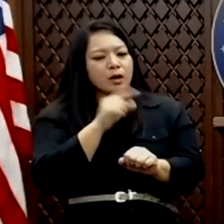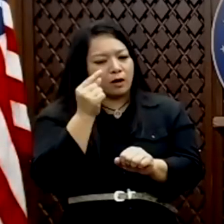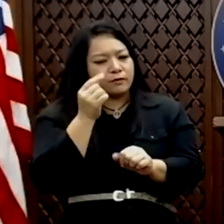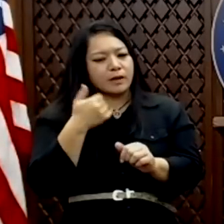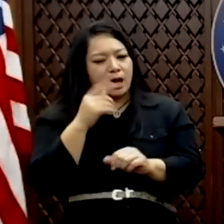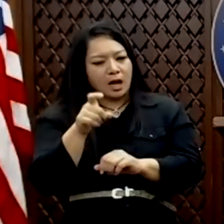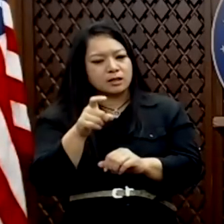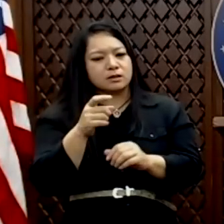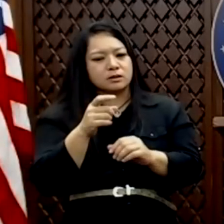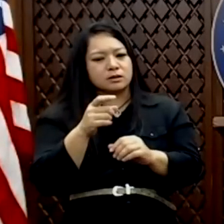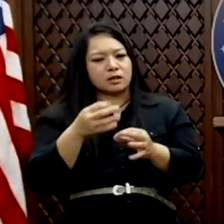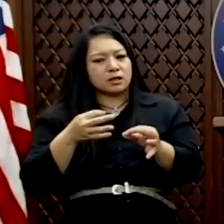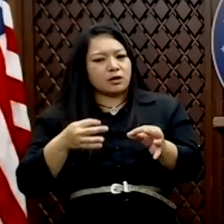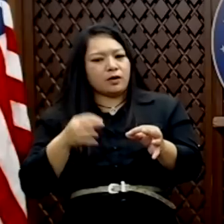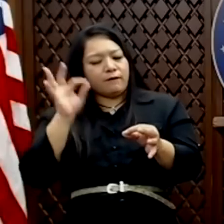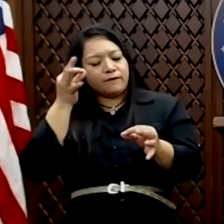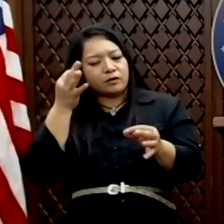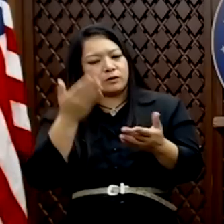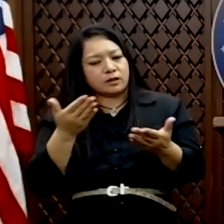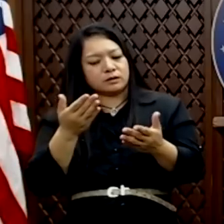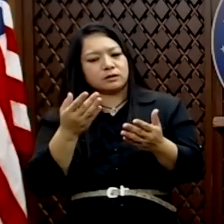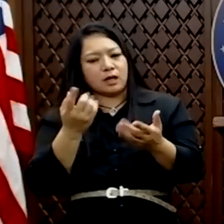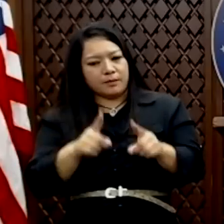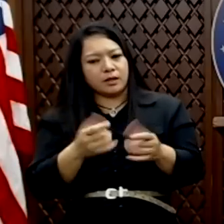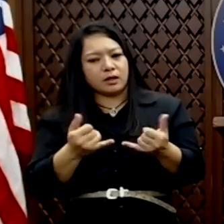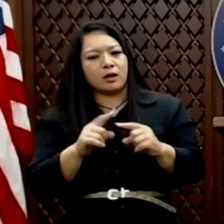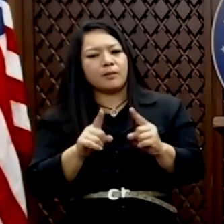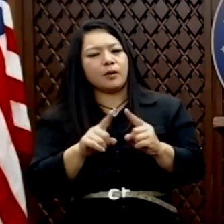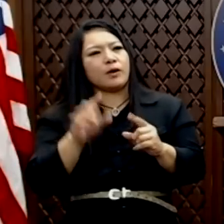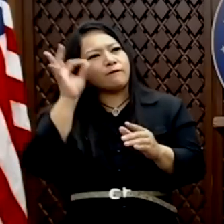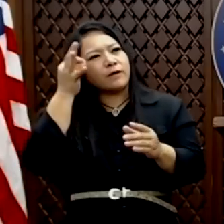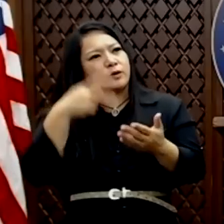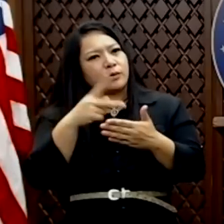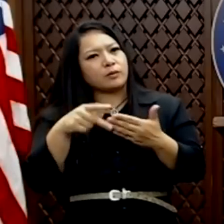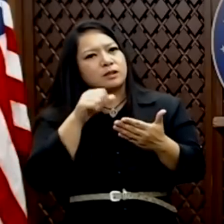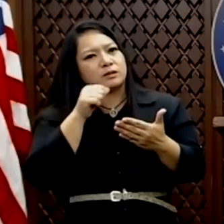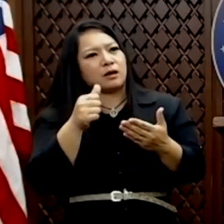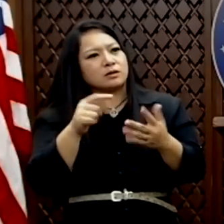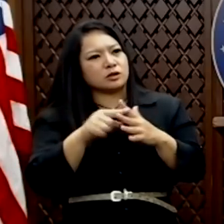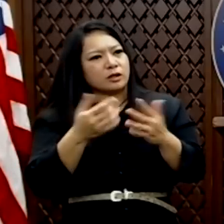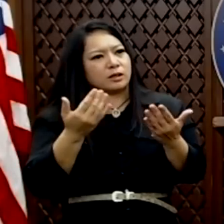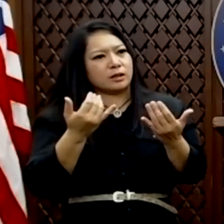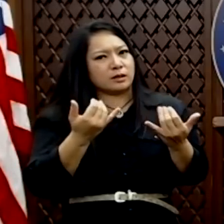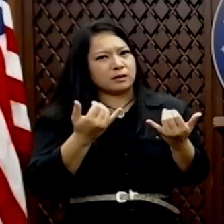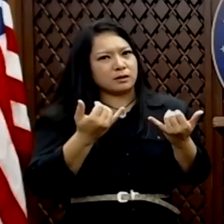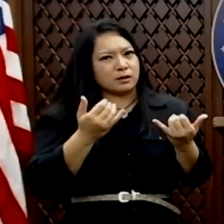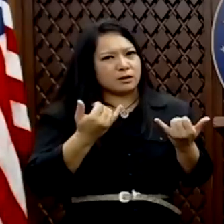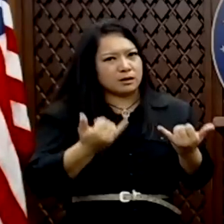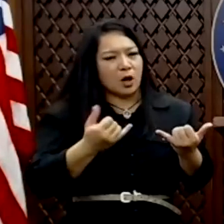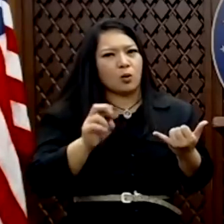avoid duplicating the federal efforts, but with those federal programs not kicking in for 2 weeks or even a